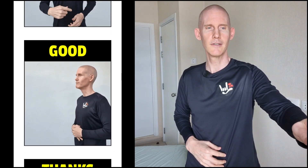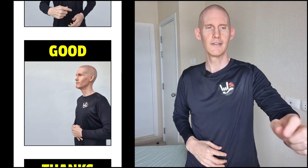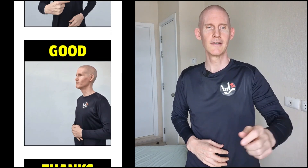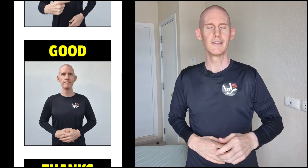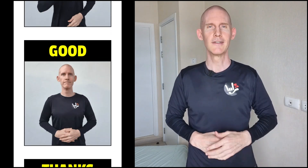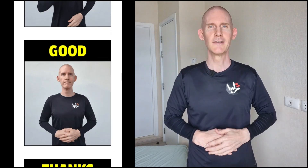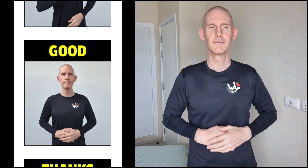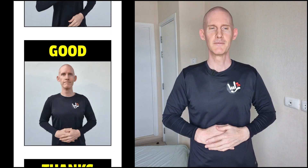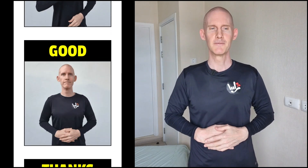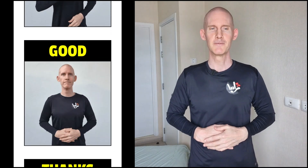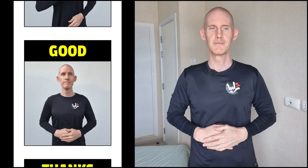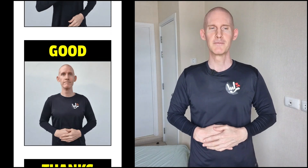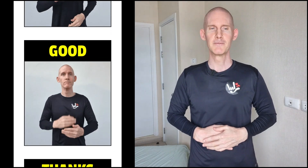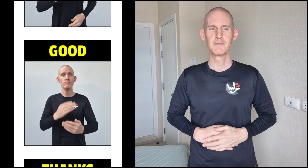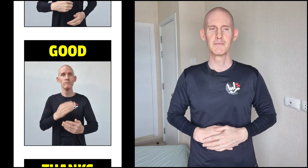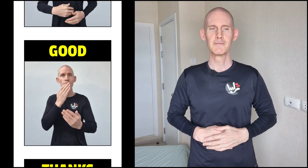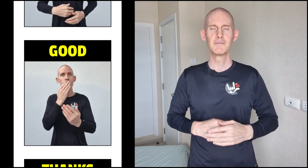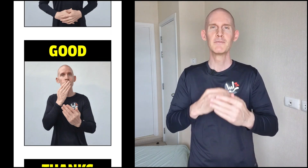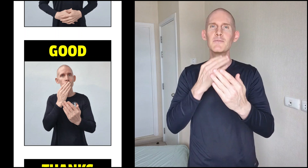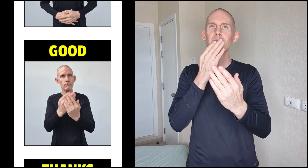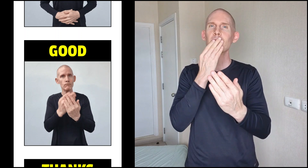is...